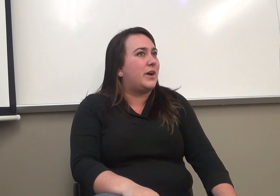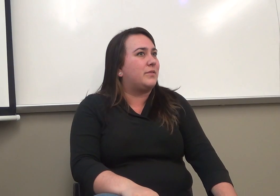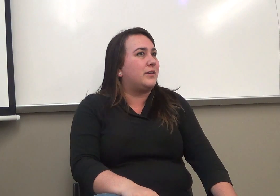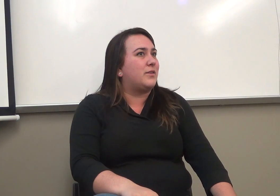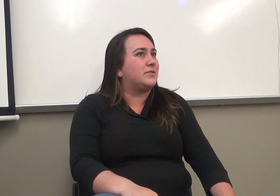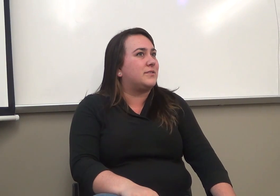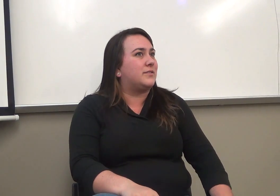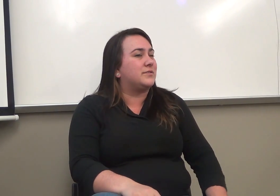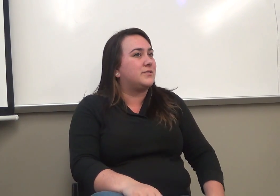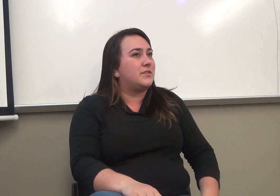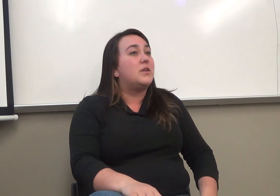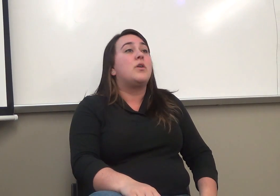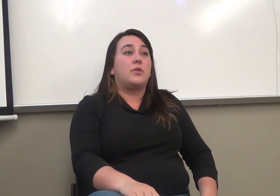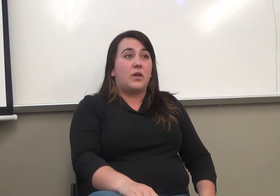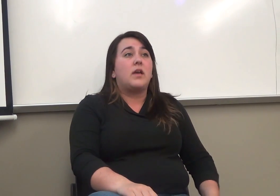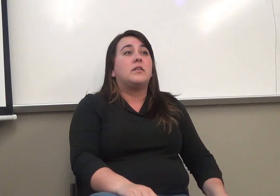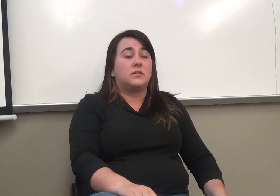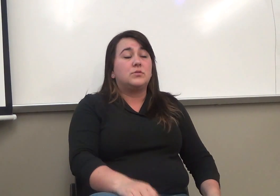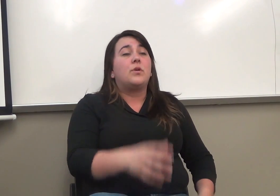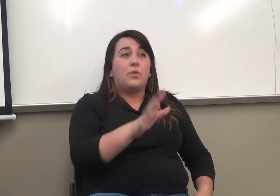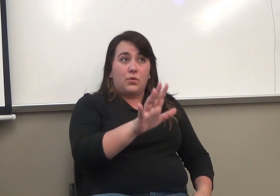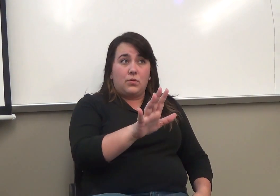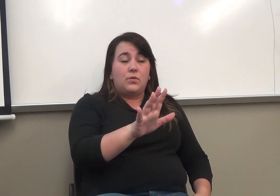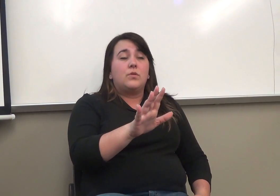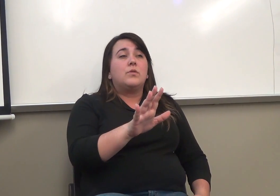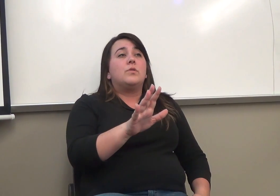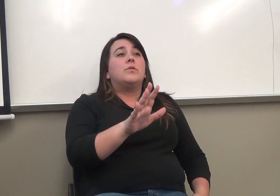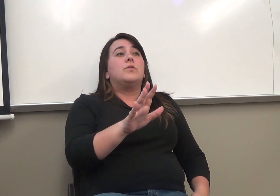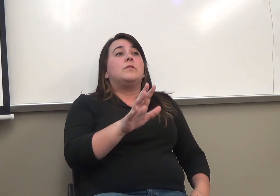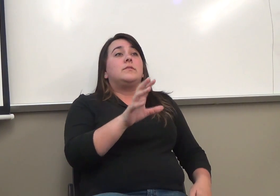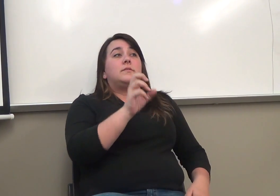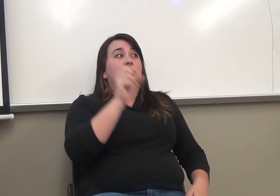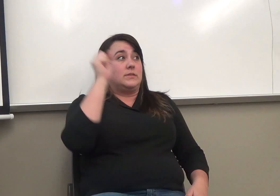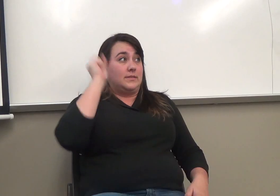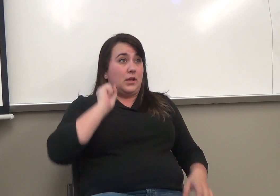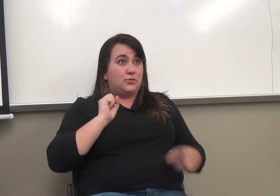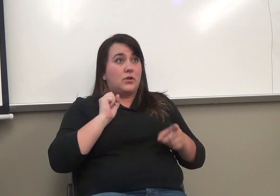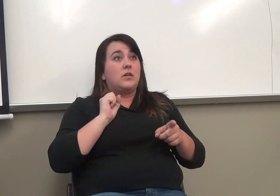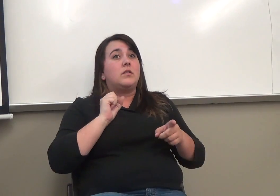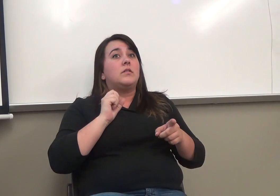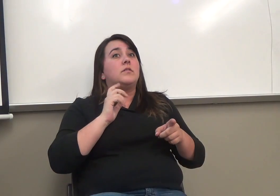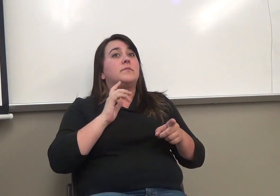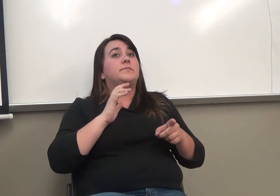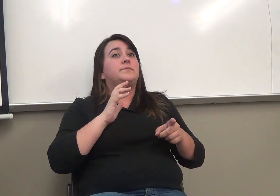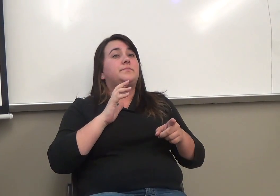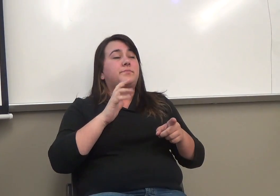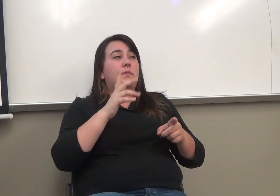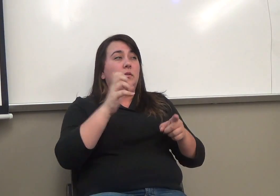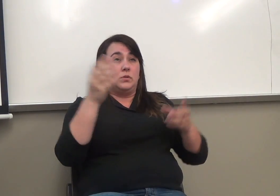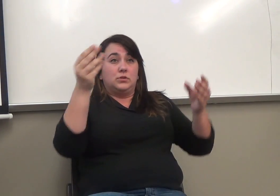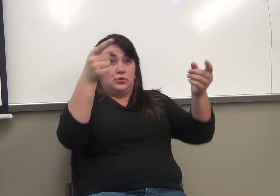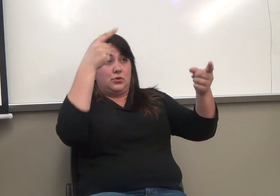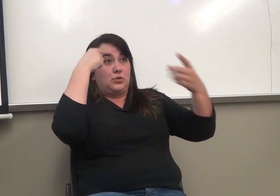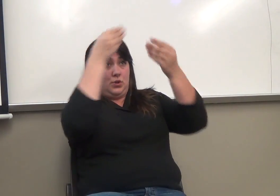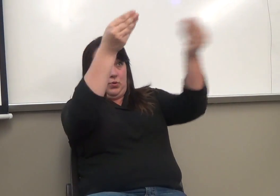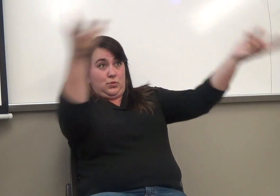would I notice those? Okay, so here's the thing about Sandra. Sandra, I want to tell you guys, you think this is